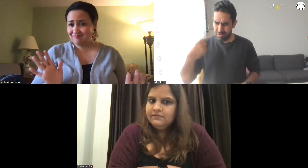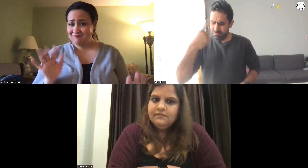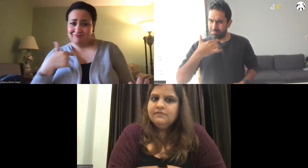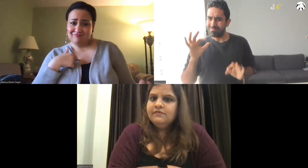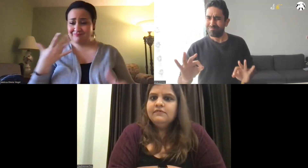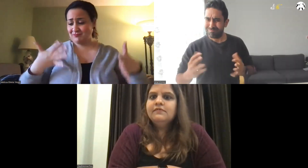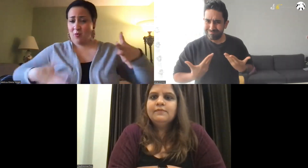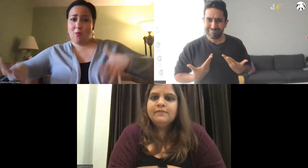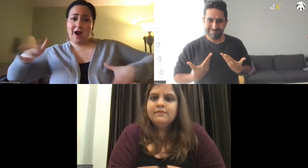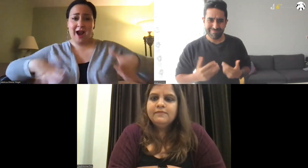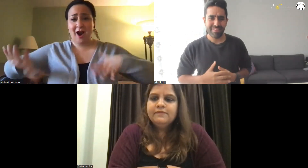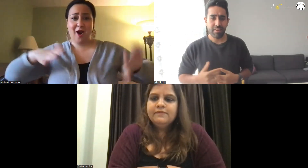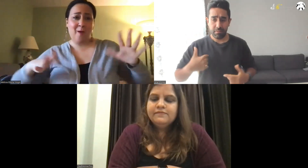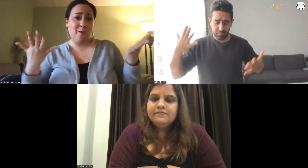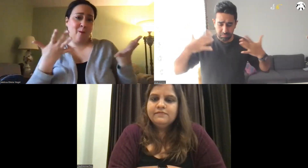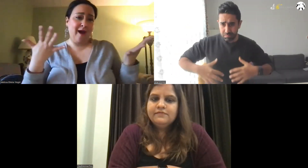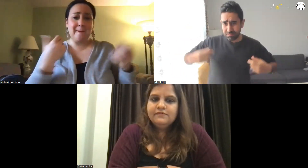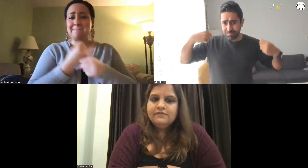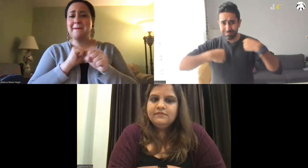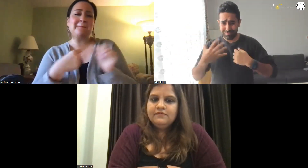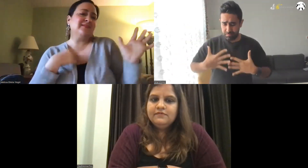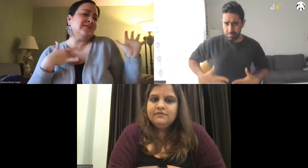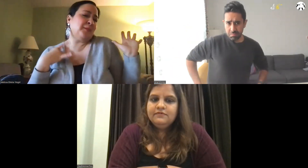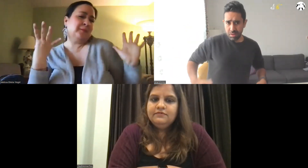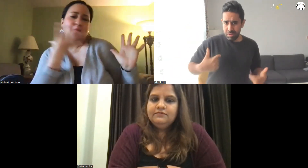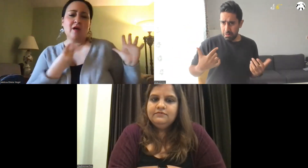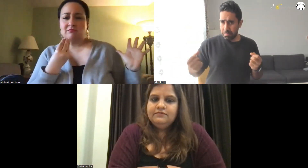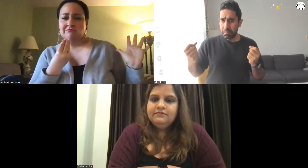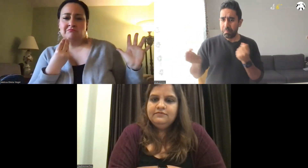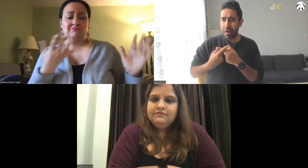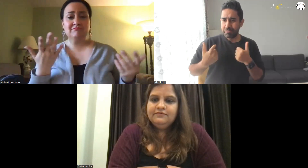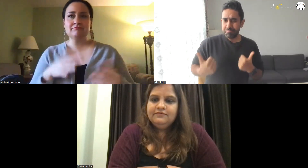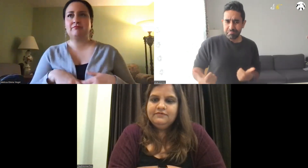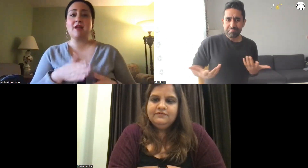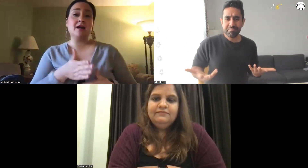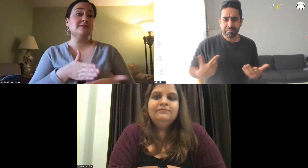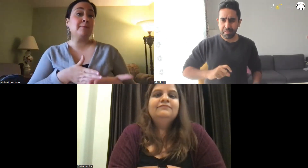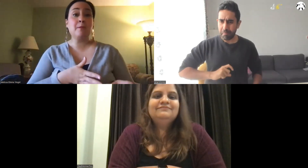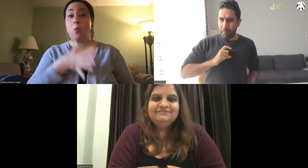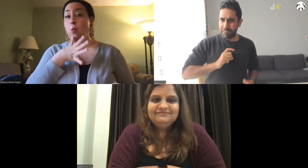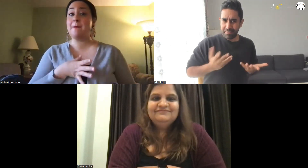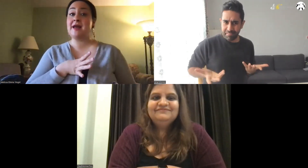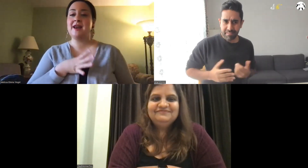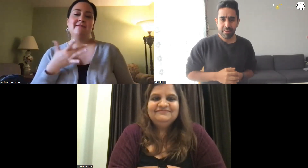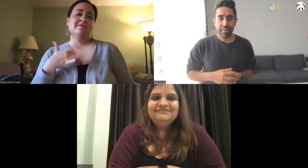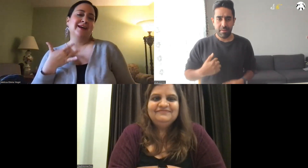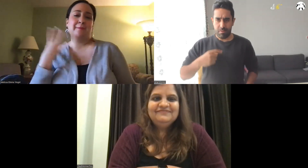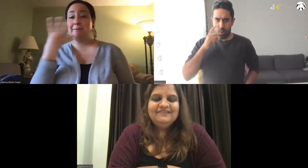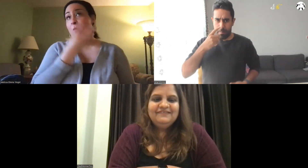And I can look good. I can wear whatever makes me happy and makes me beautiful. Some